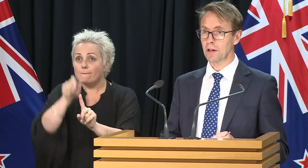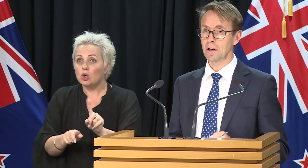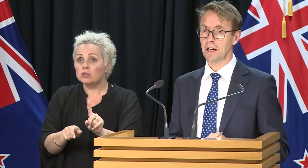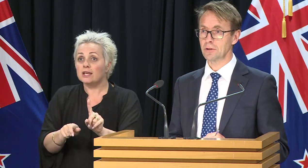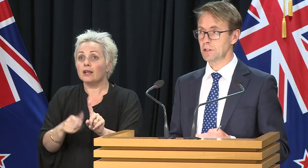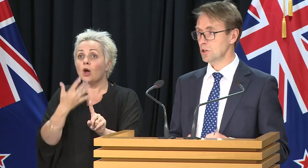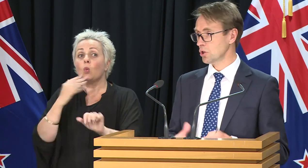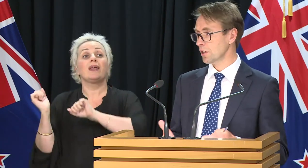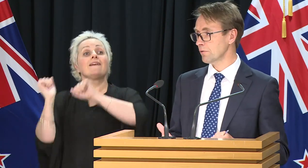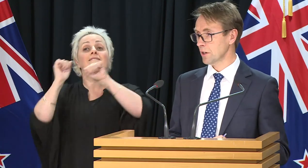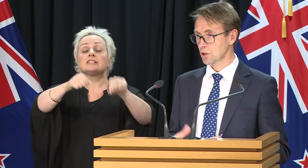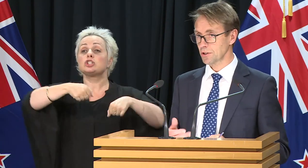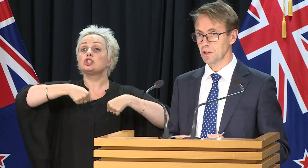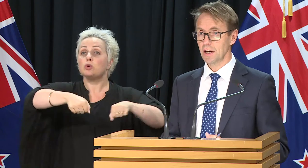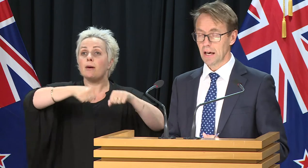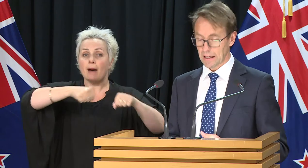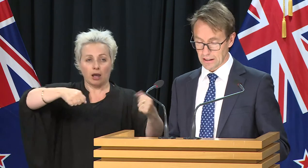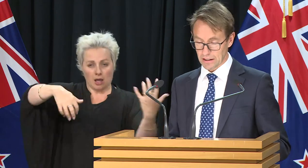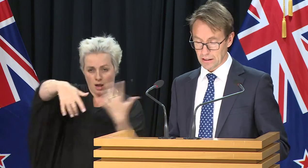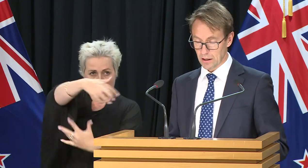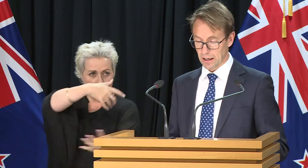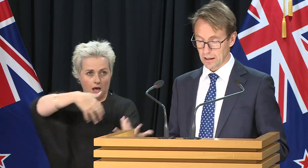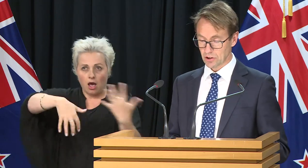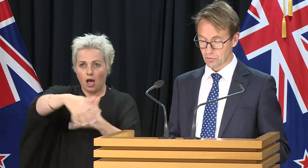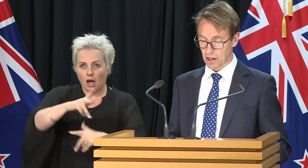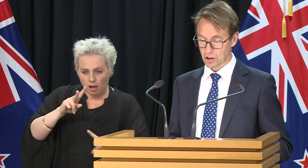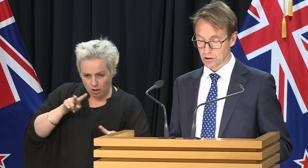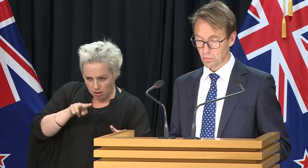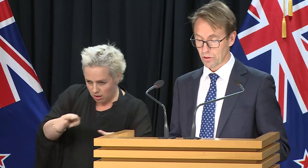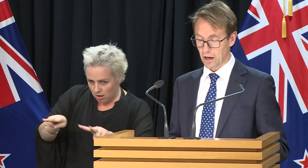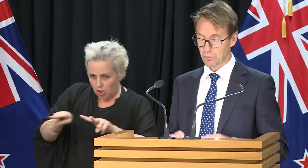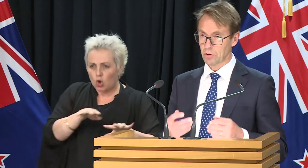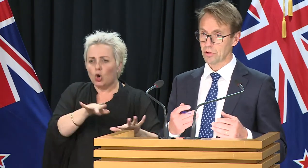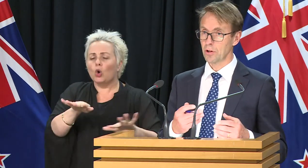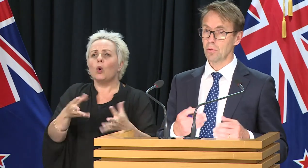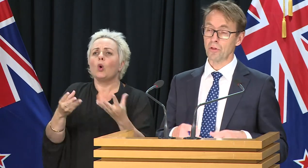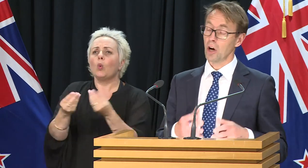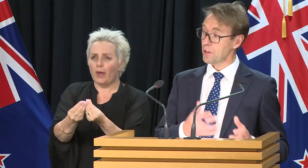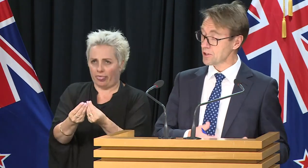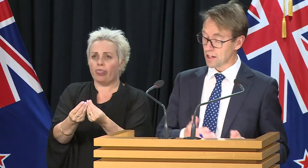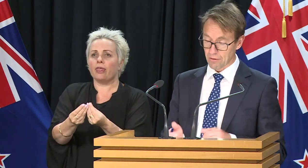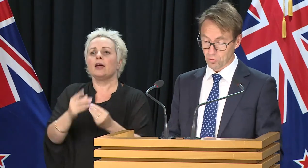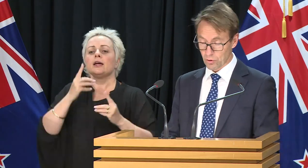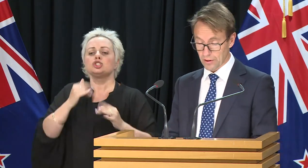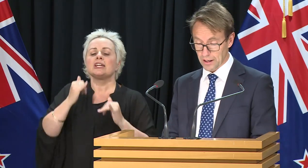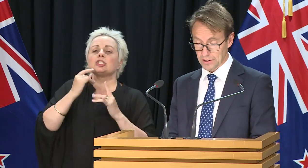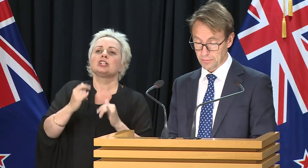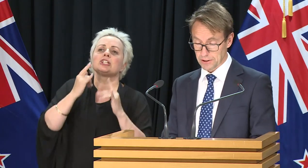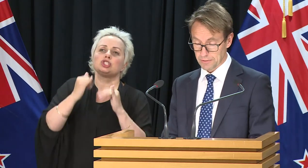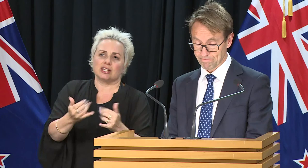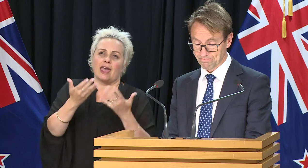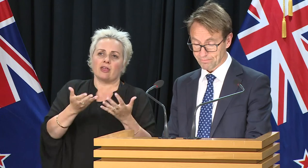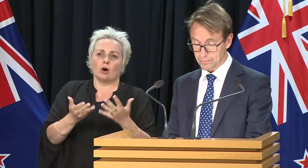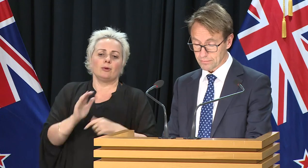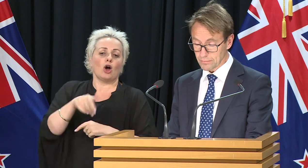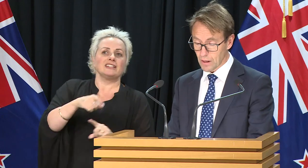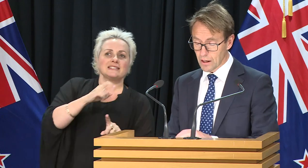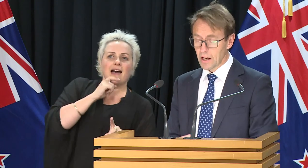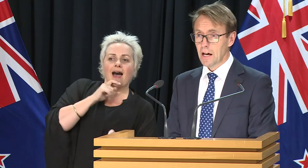were there and potentially infectious had any interaction with either staff or other customers.